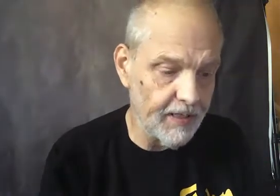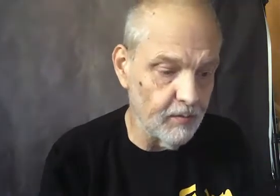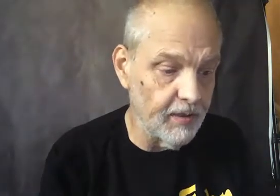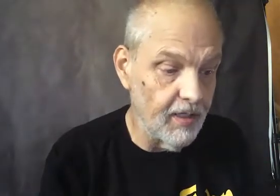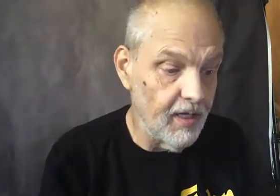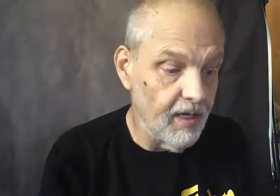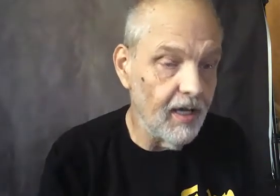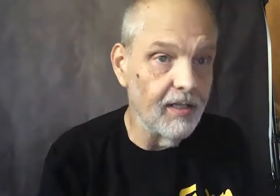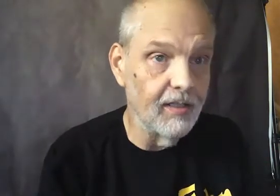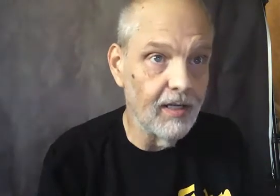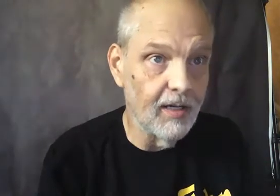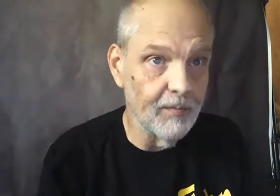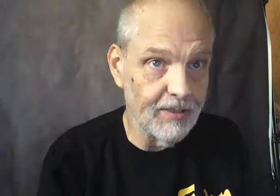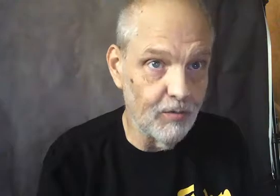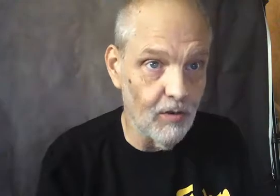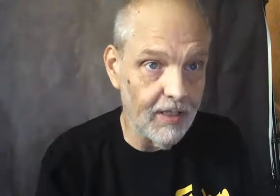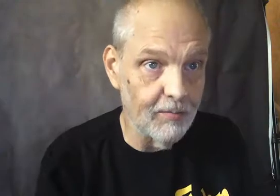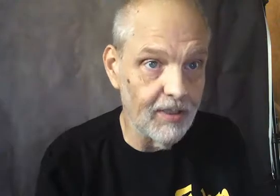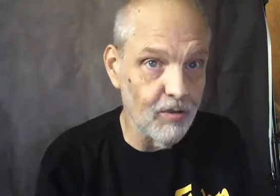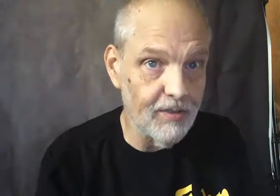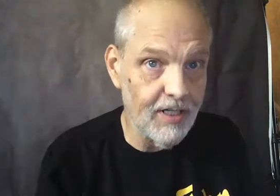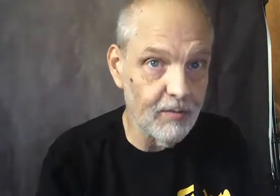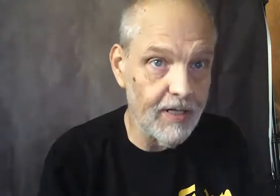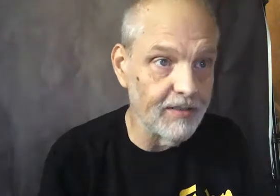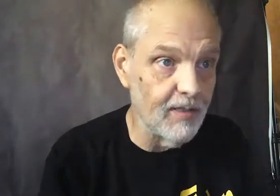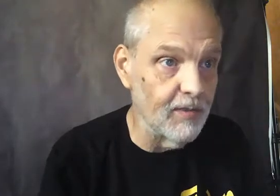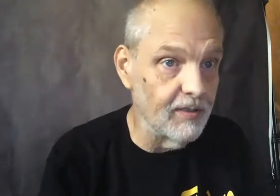week. And I'm guessing you all got them. And did you have a chance to practice them? And